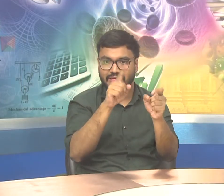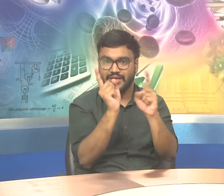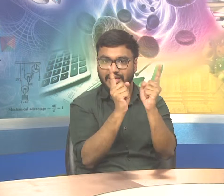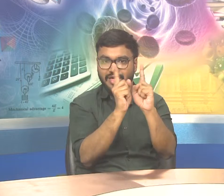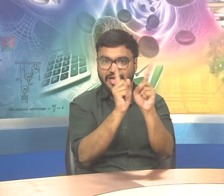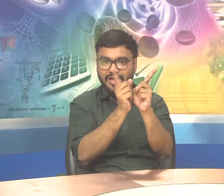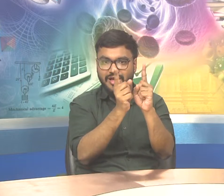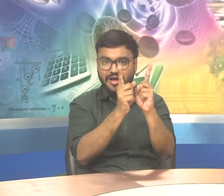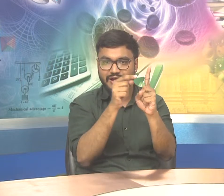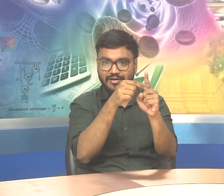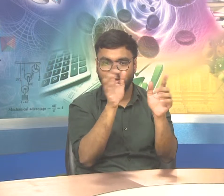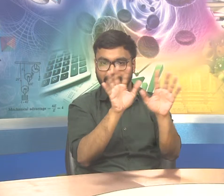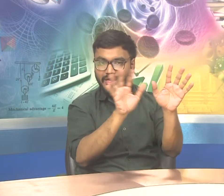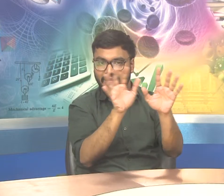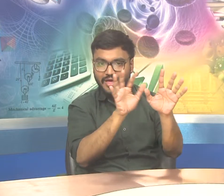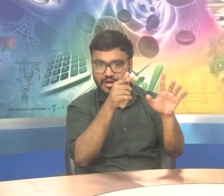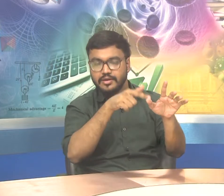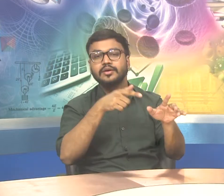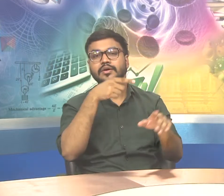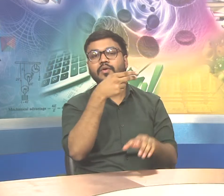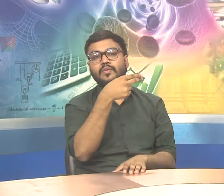and turning forks.